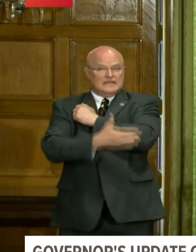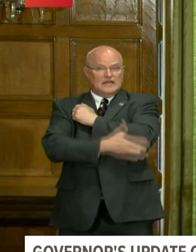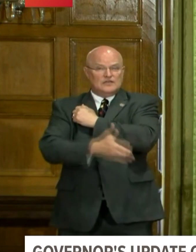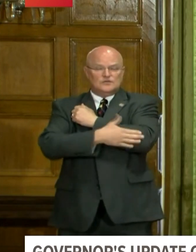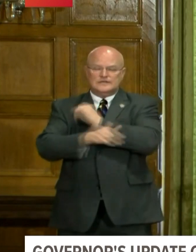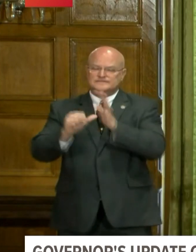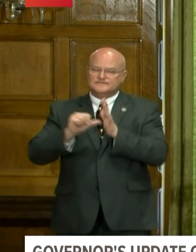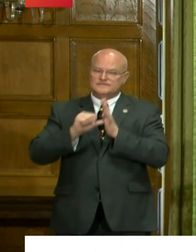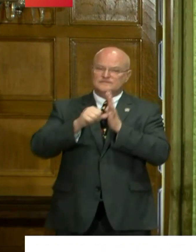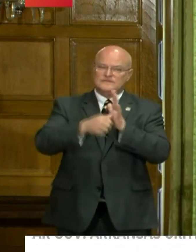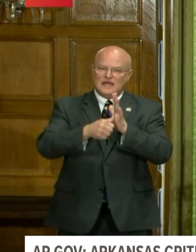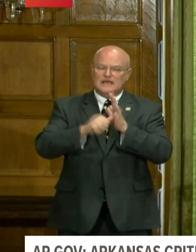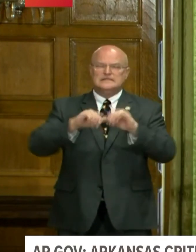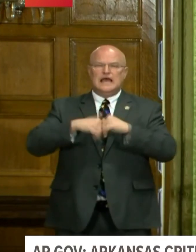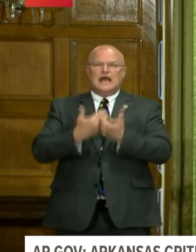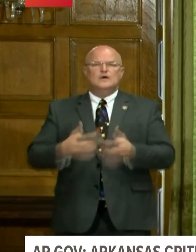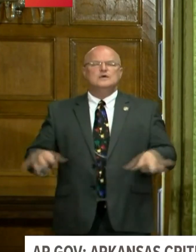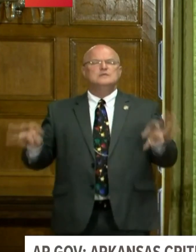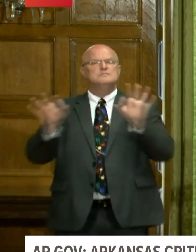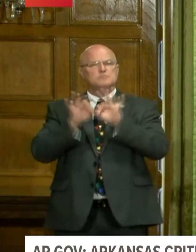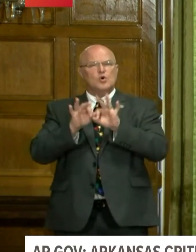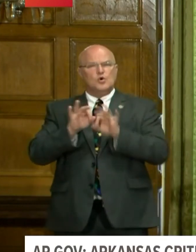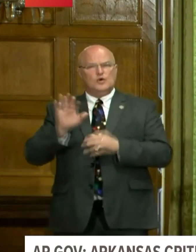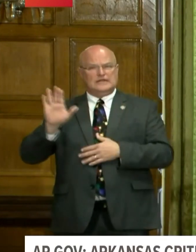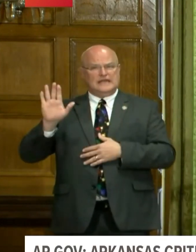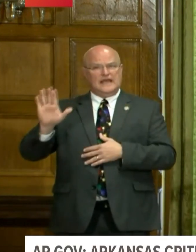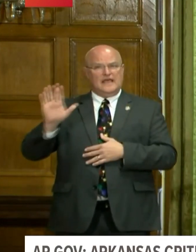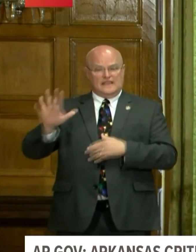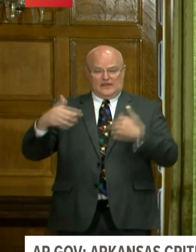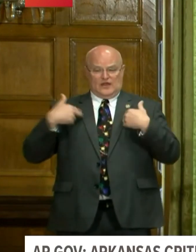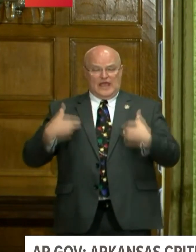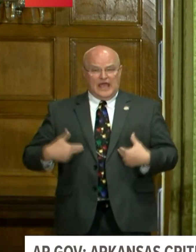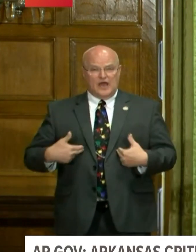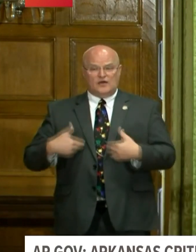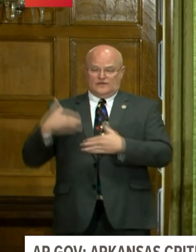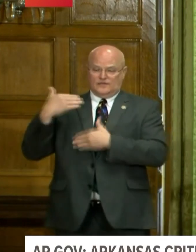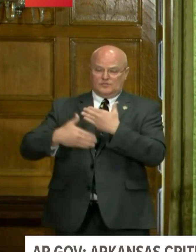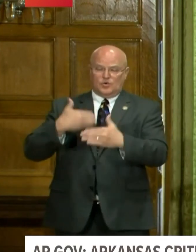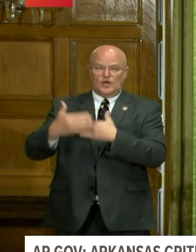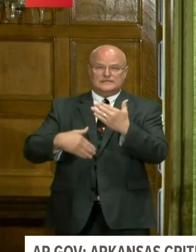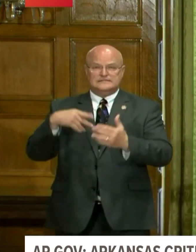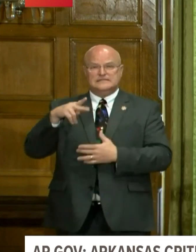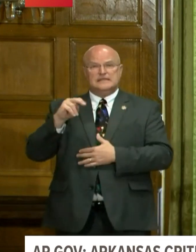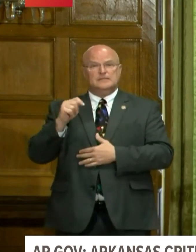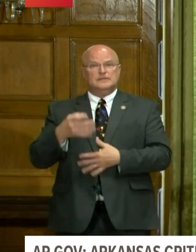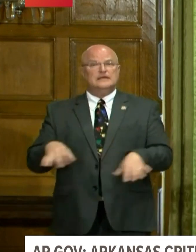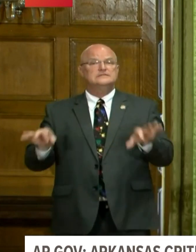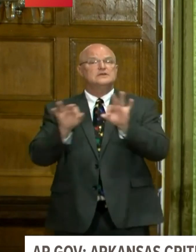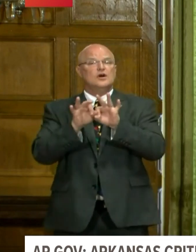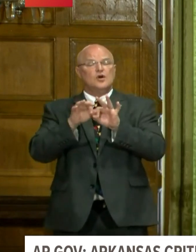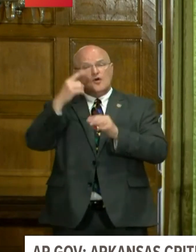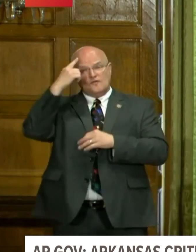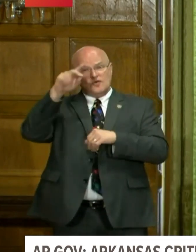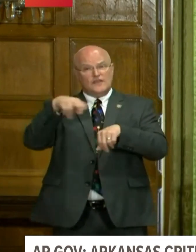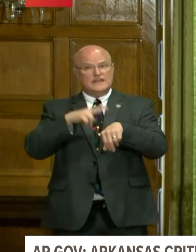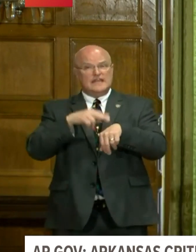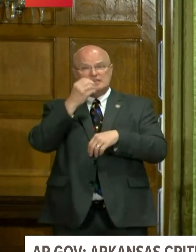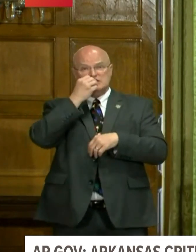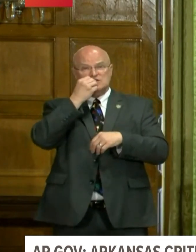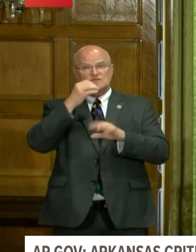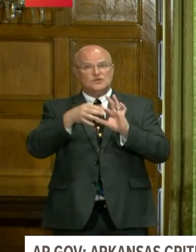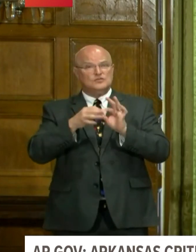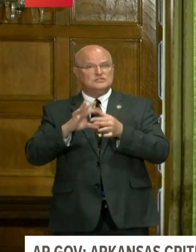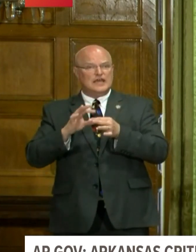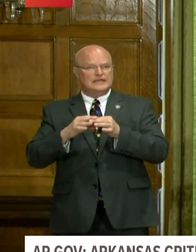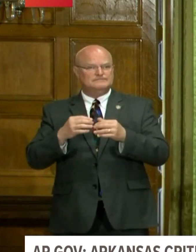just emphasizing how important their health and their processing plants are to the nation's food chain.